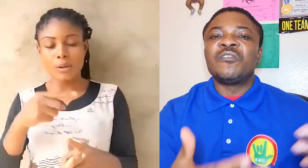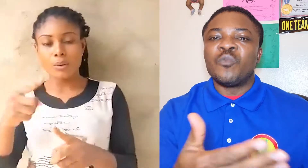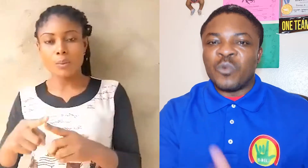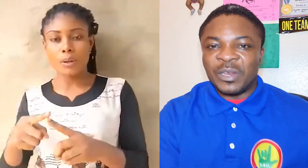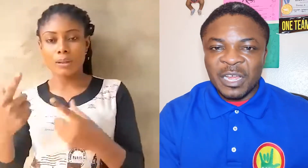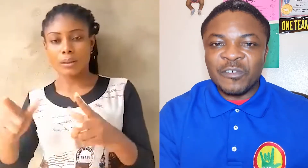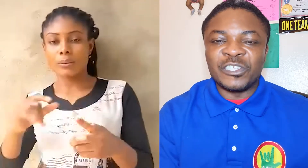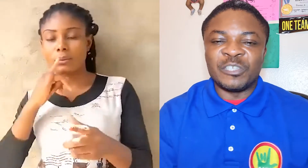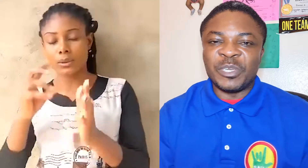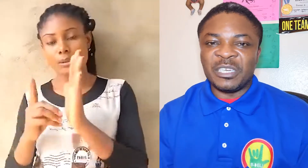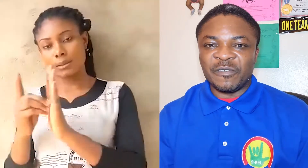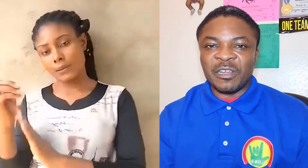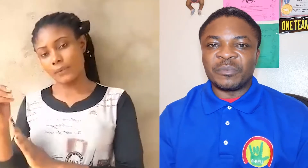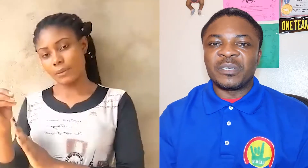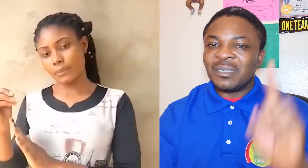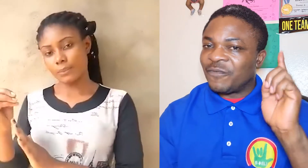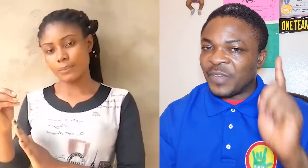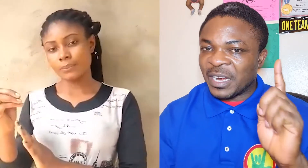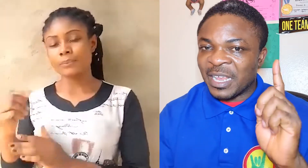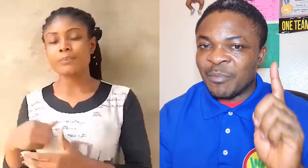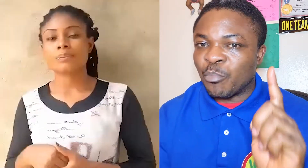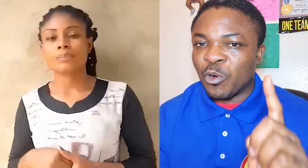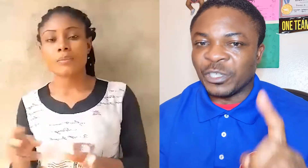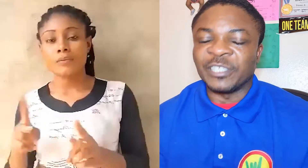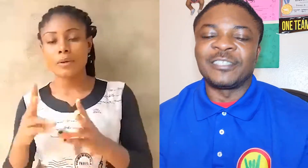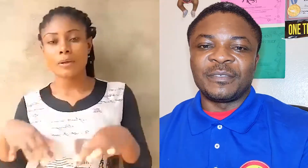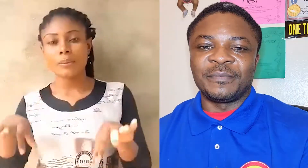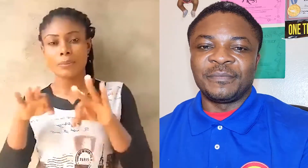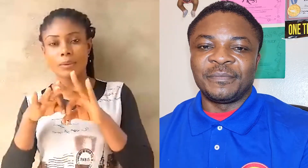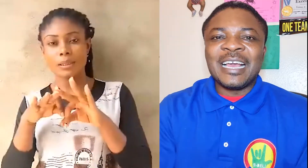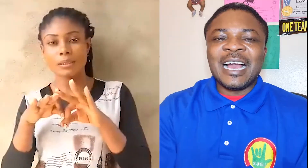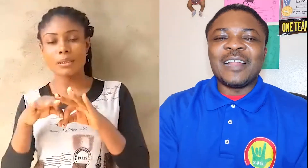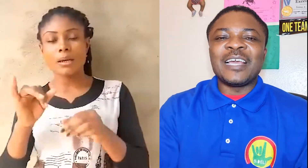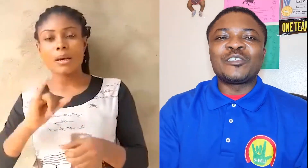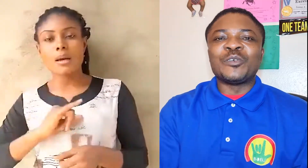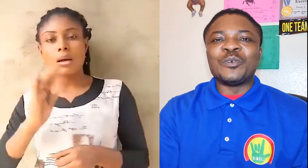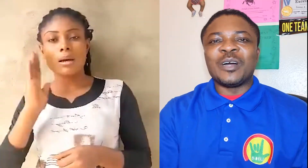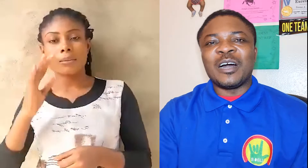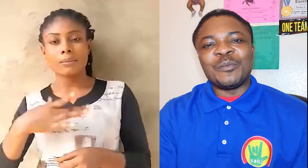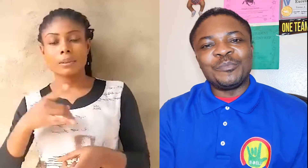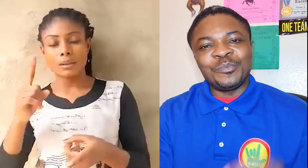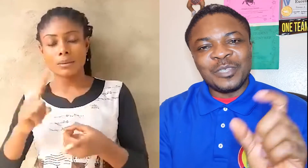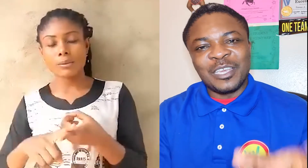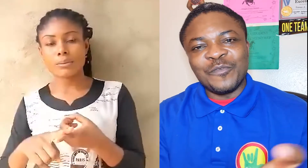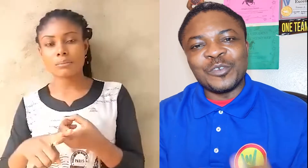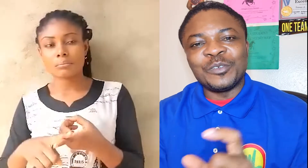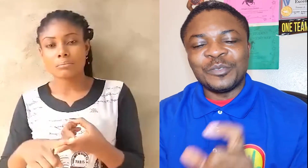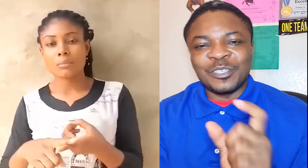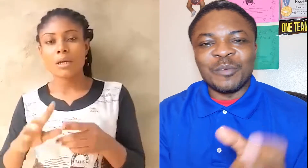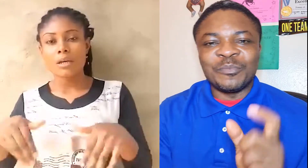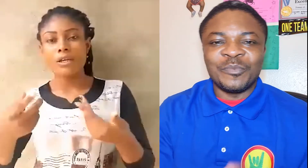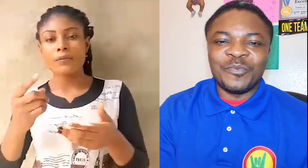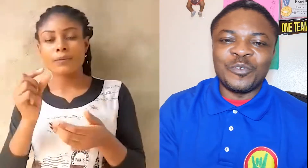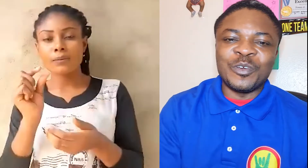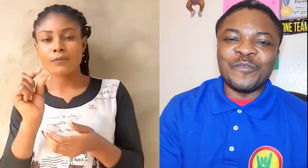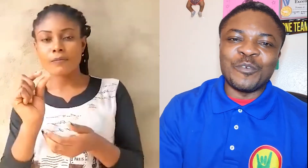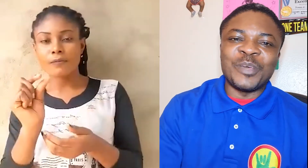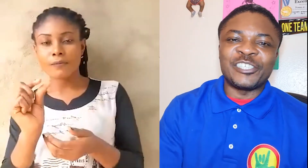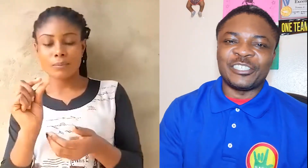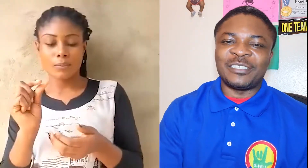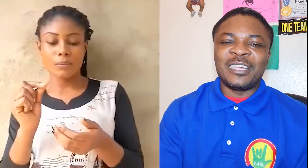child when language is being developed. Very important. I'd like to give you some